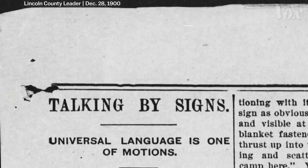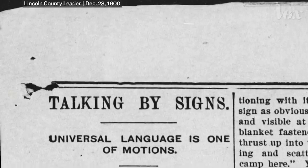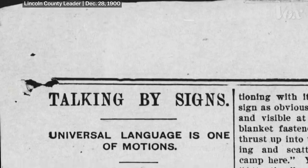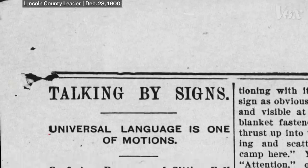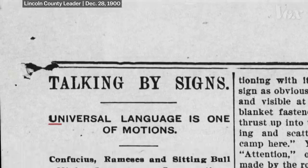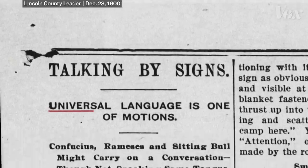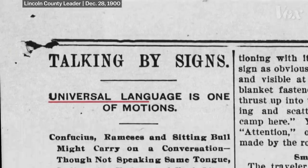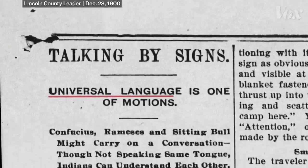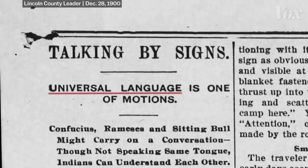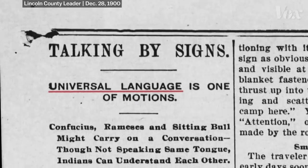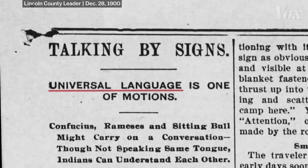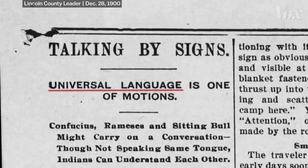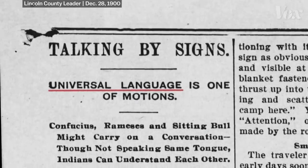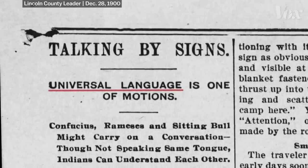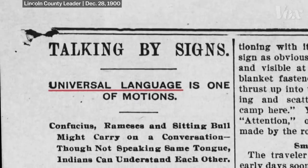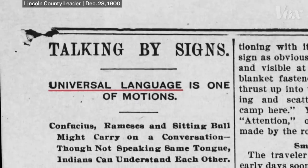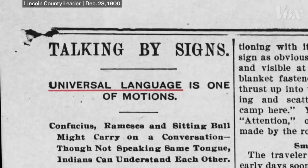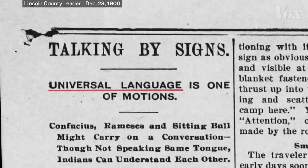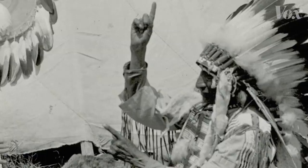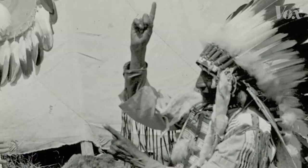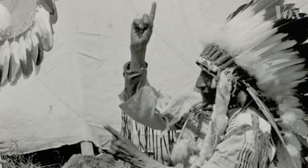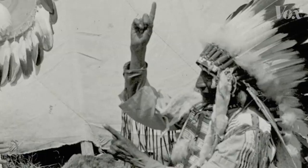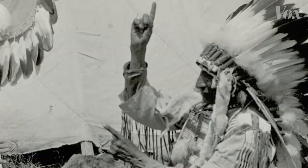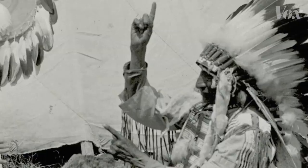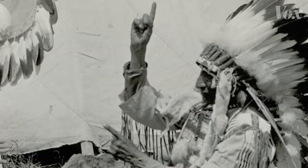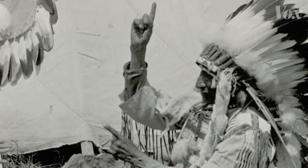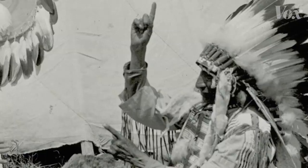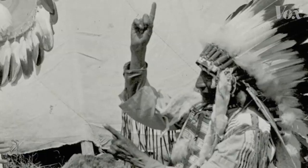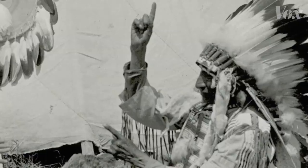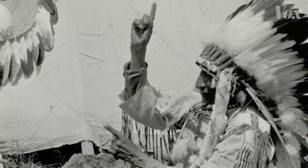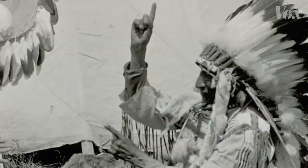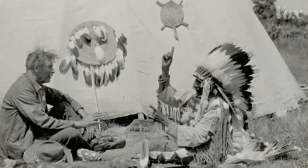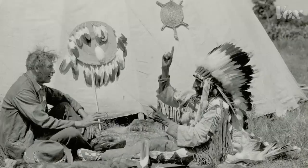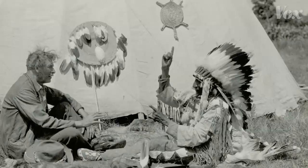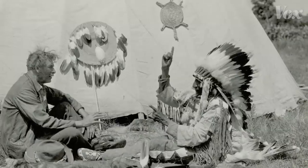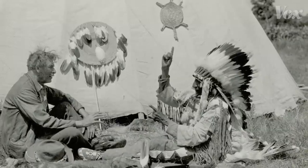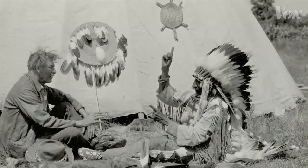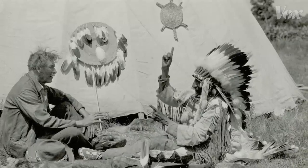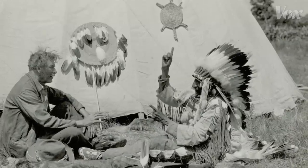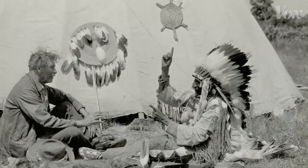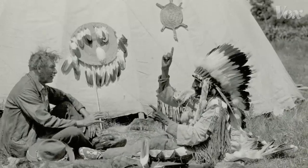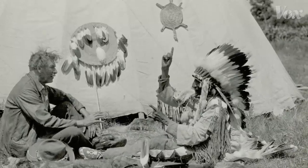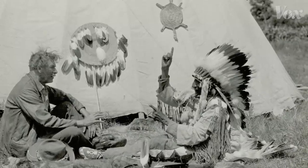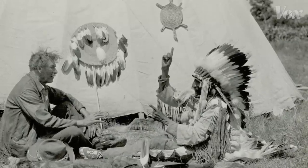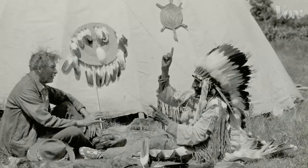By the 19th century, tens of thousands of indigenous people were reported to have known PISL. It was the